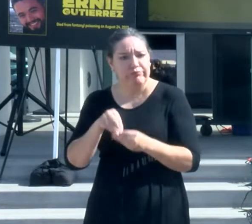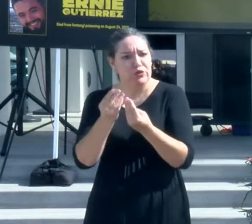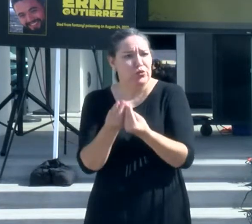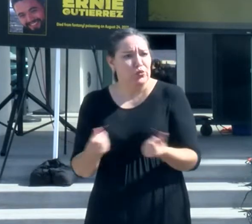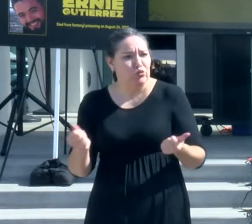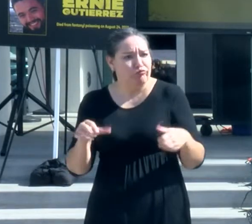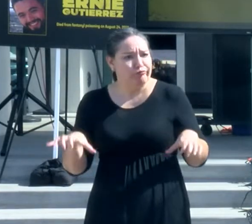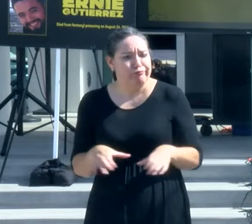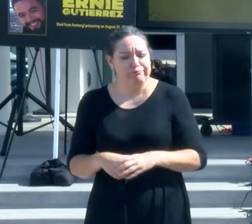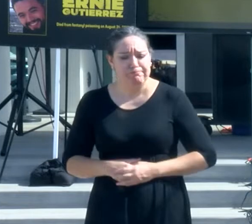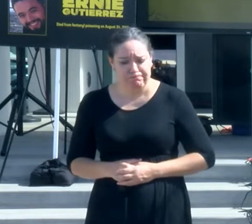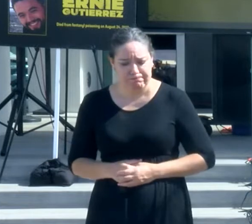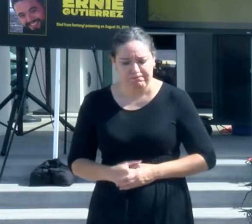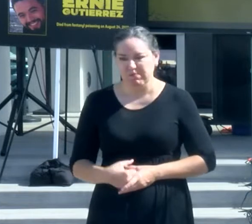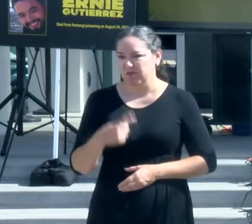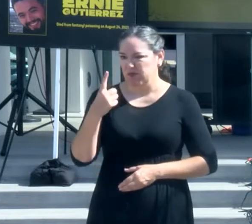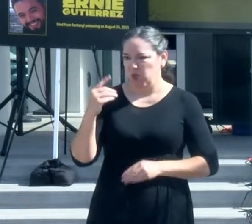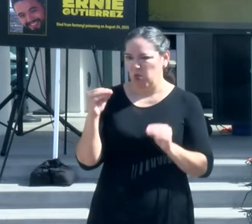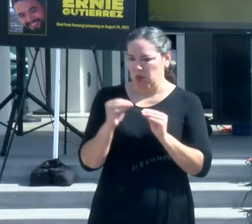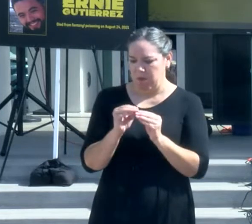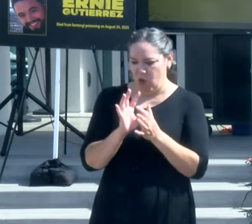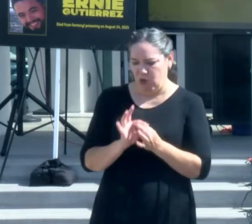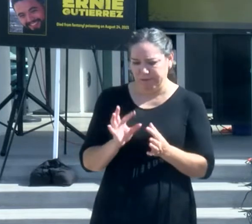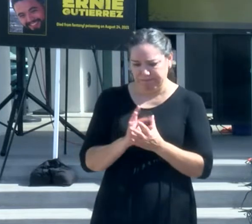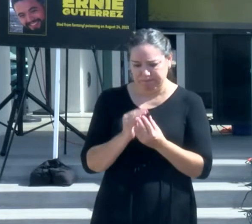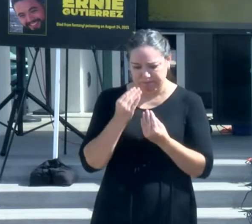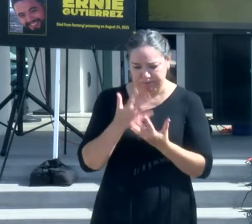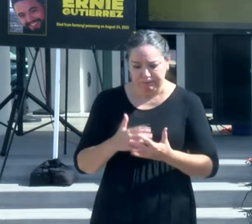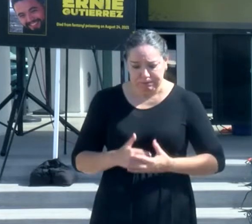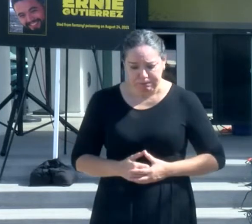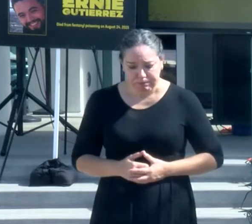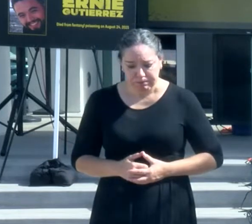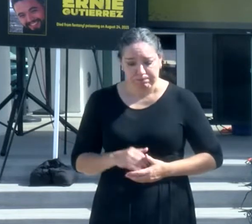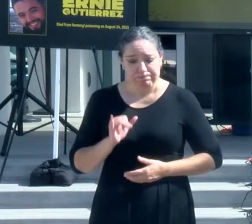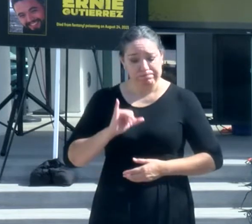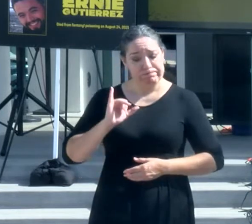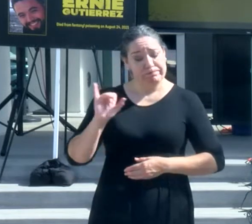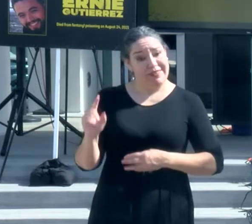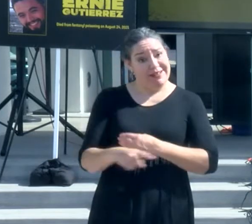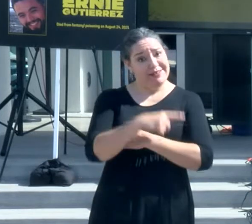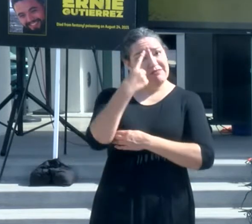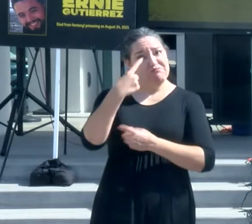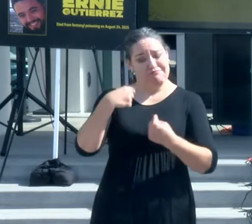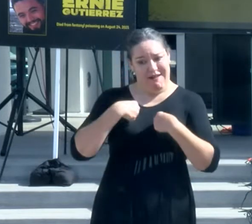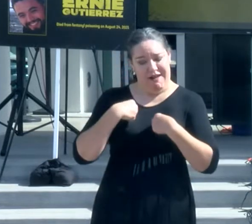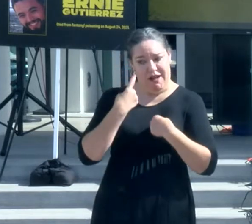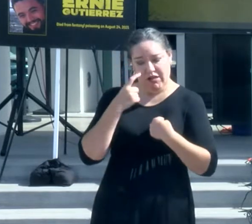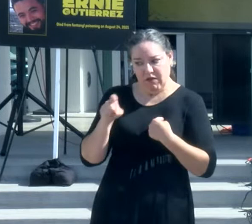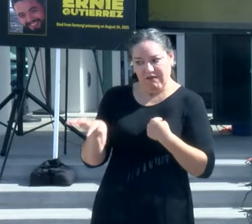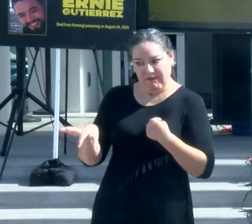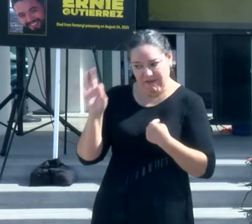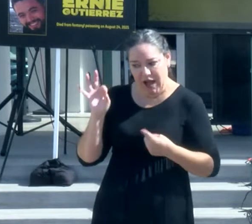One more thing I'd like to mention. The day I found Ernie,